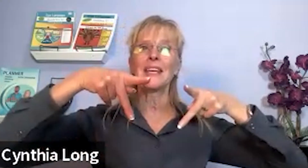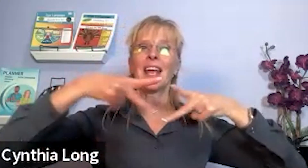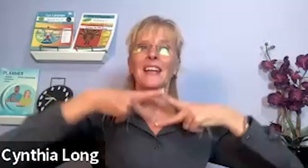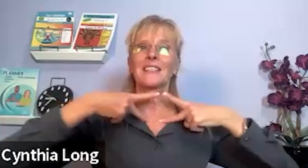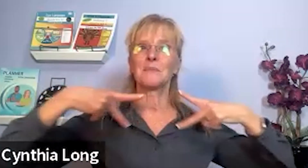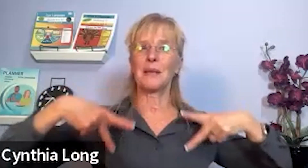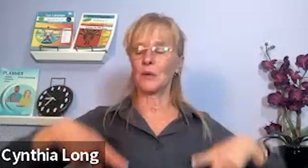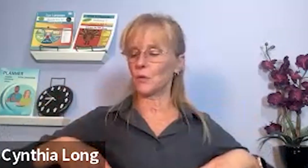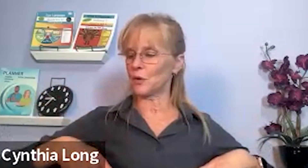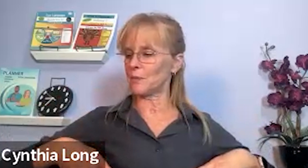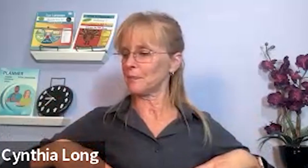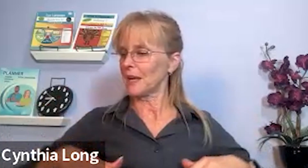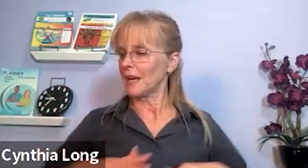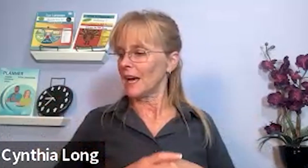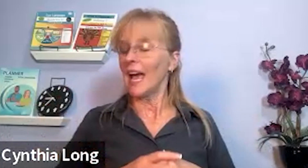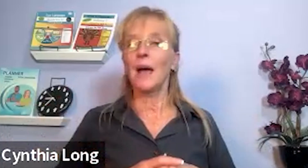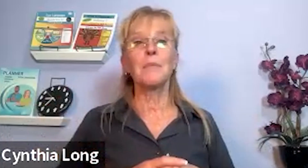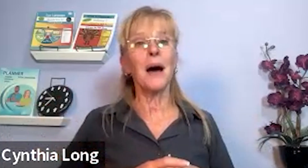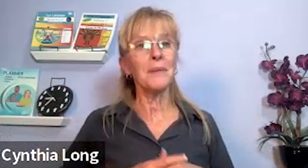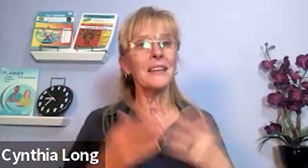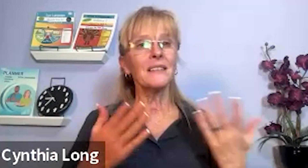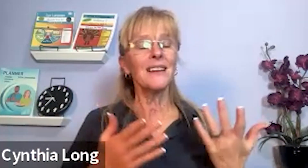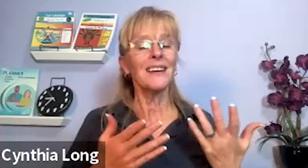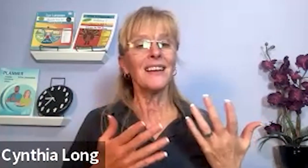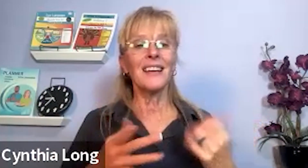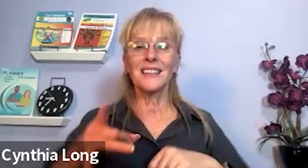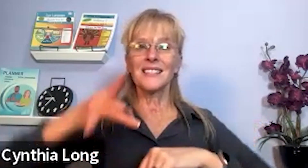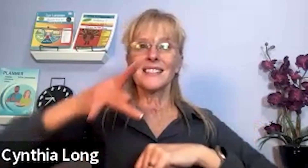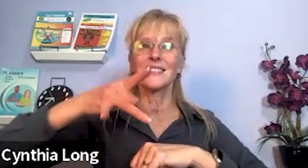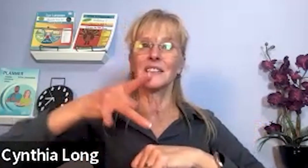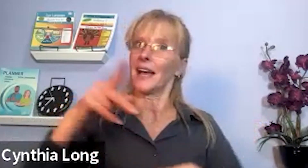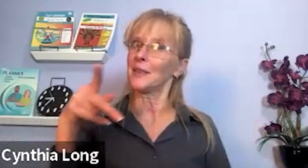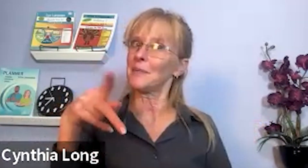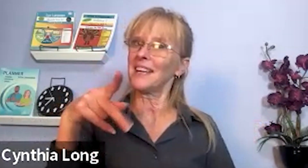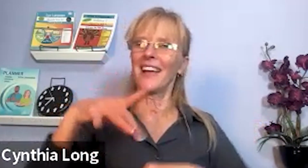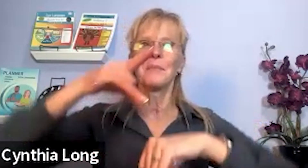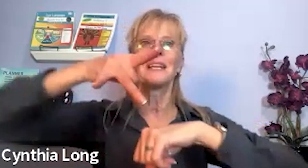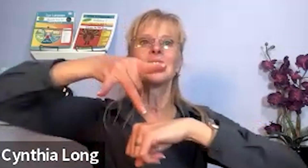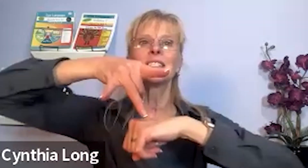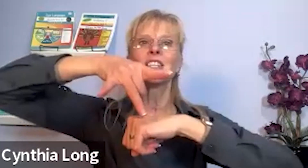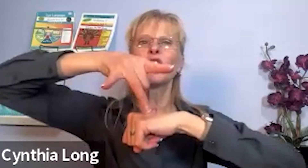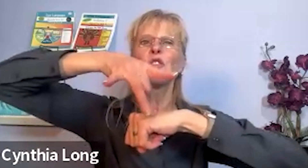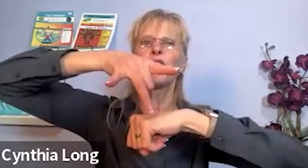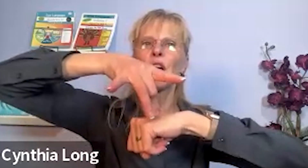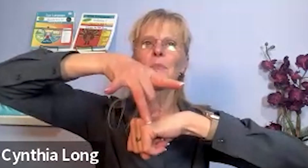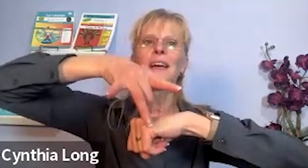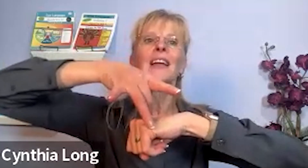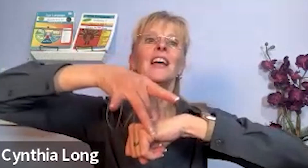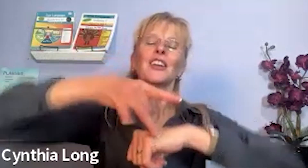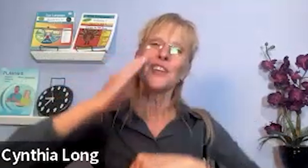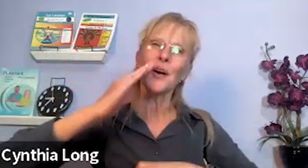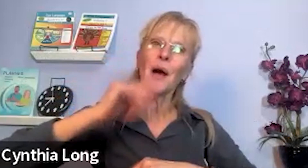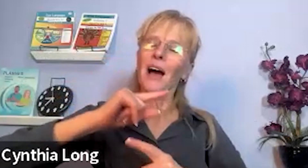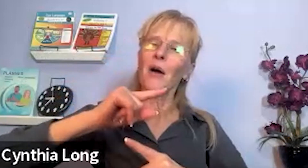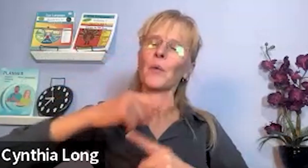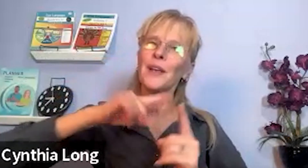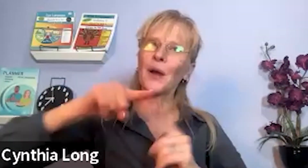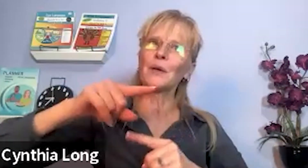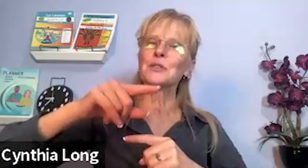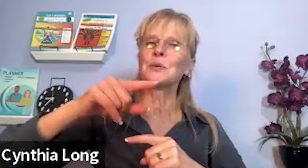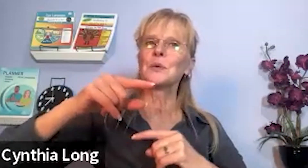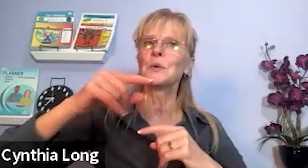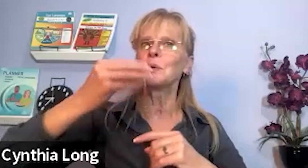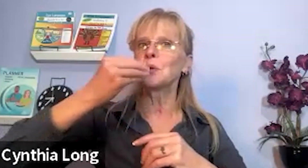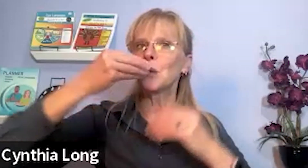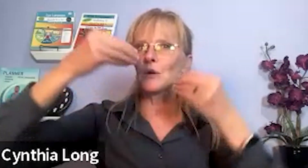is the P hands, pilgrim. And pumpkin is not the B hand, but it is, you thump it. You know, we